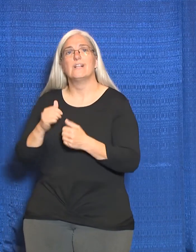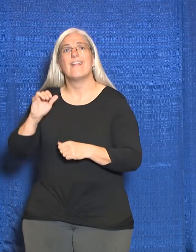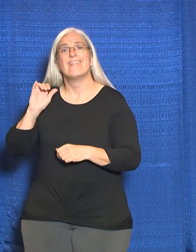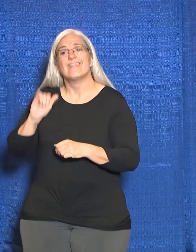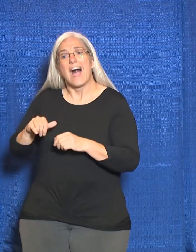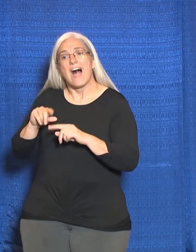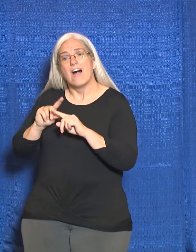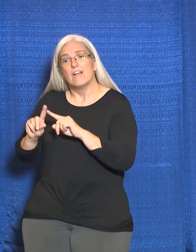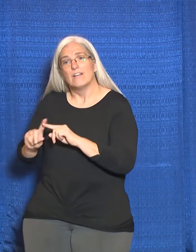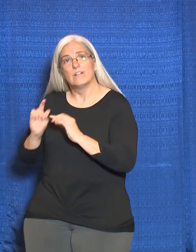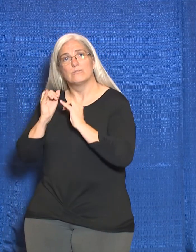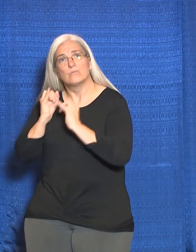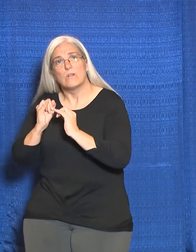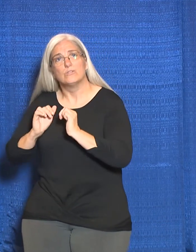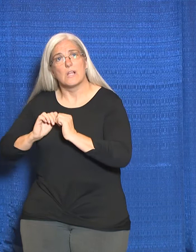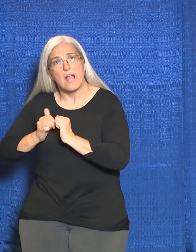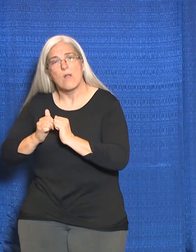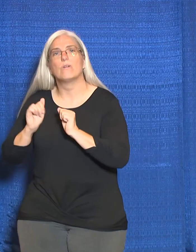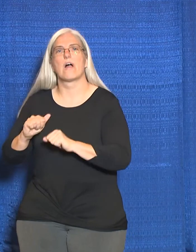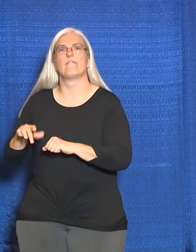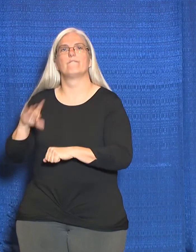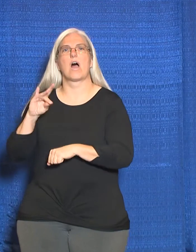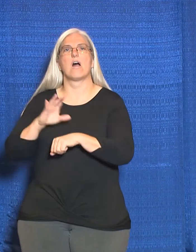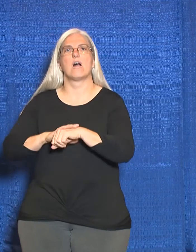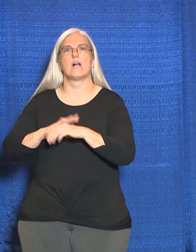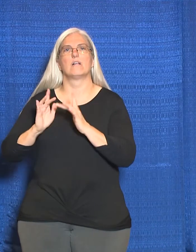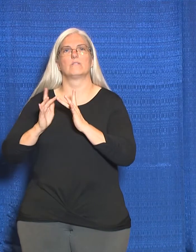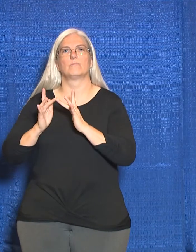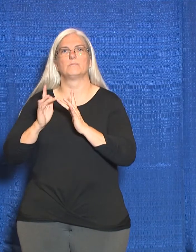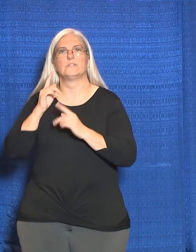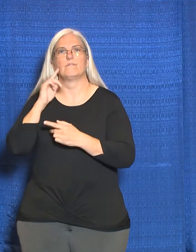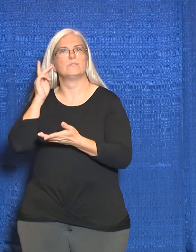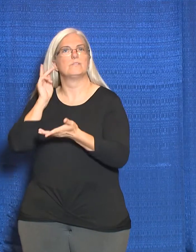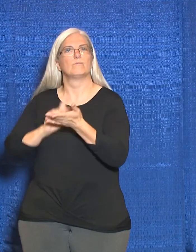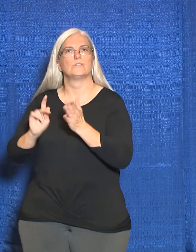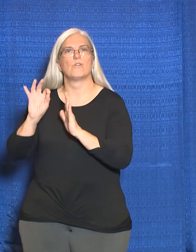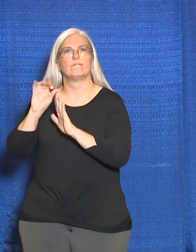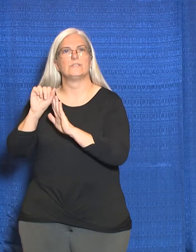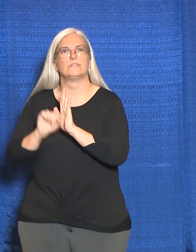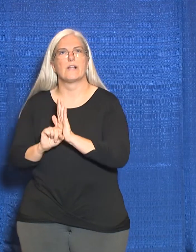These instructions can be found on the SOS website.